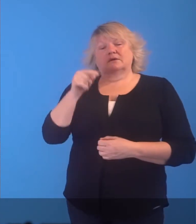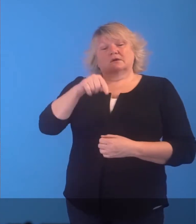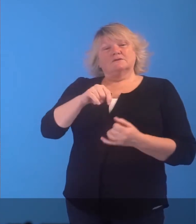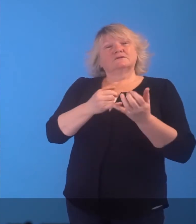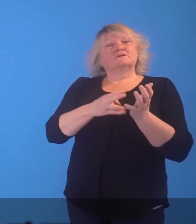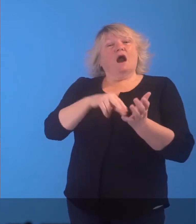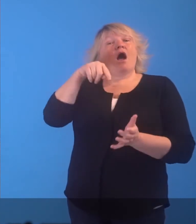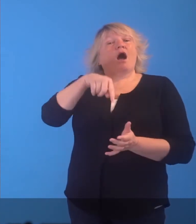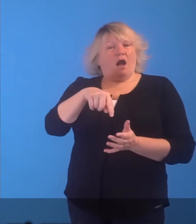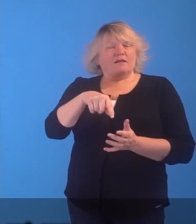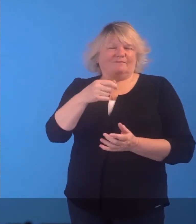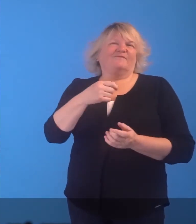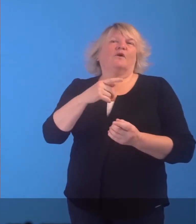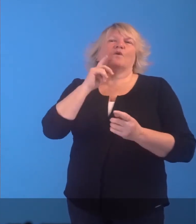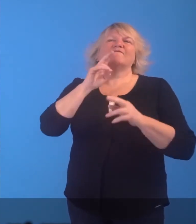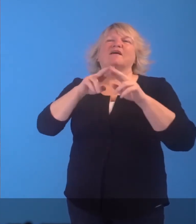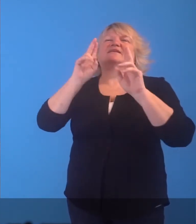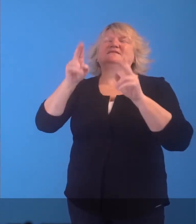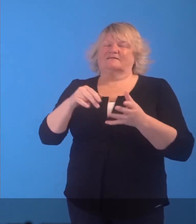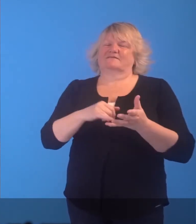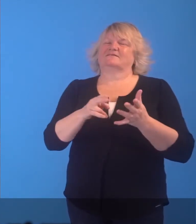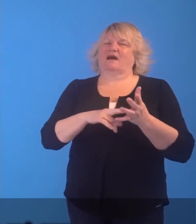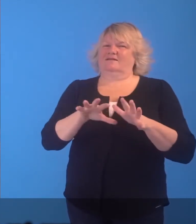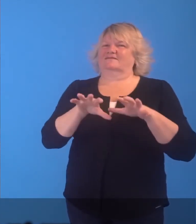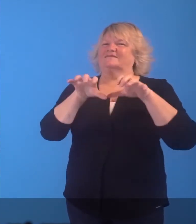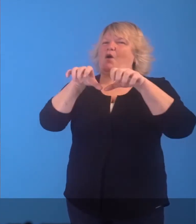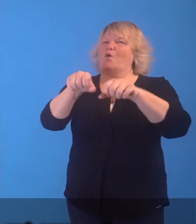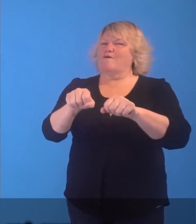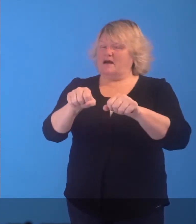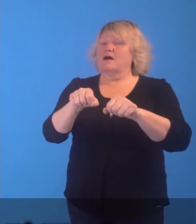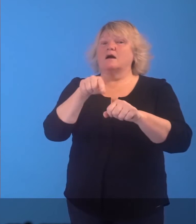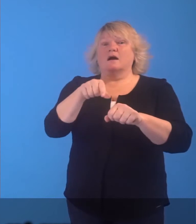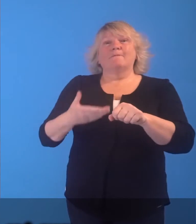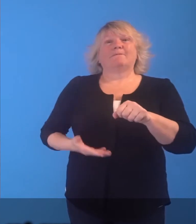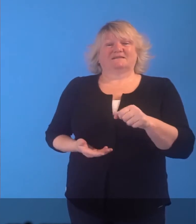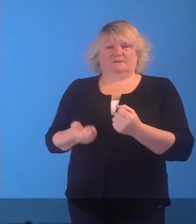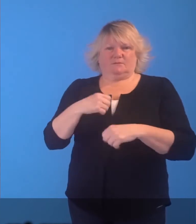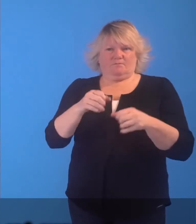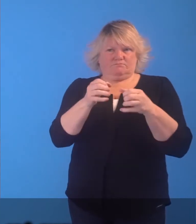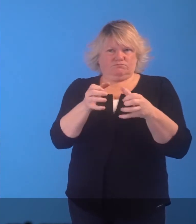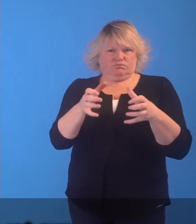Which Mr. Reid would go on to inherit and grow.